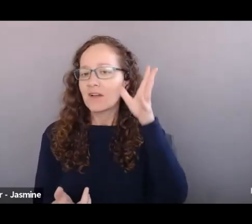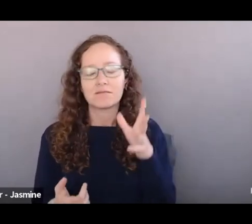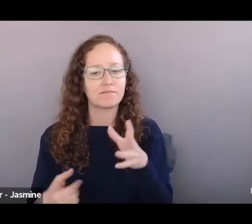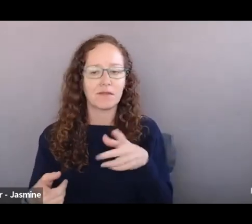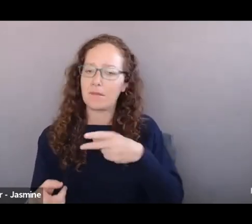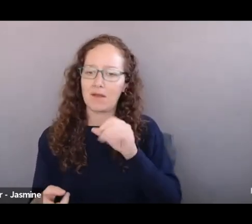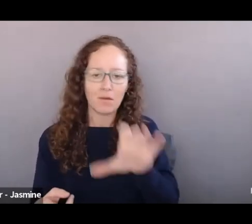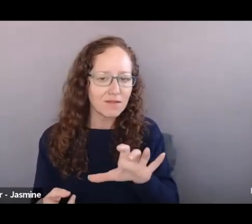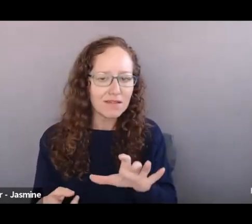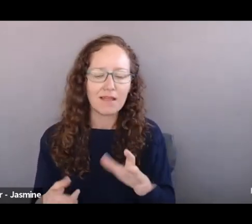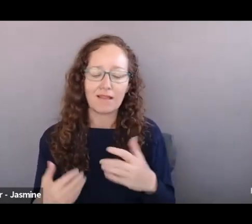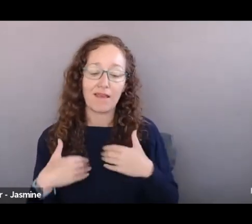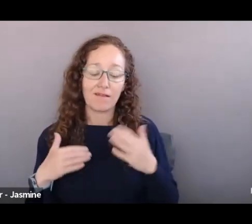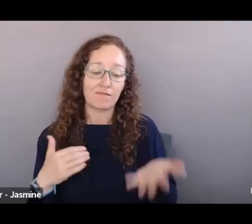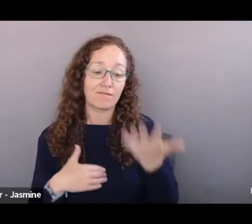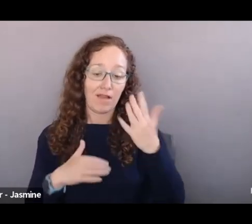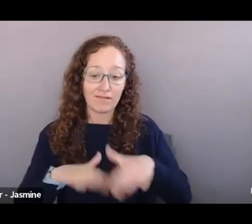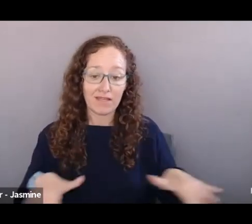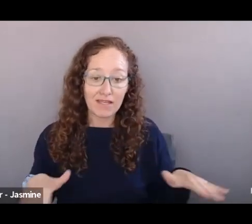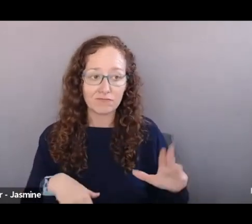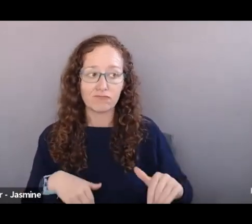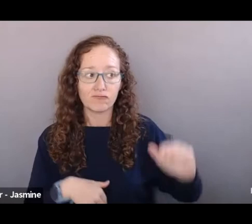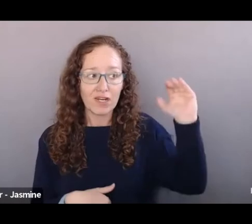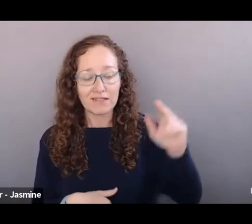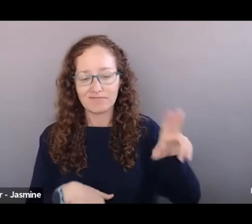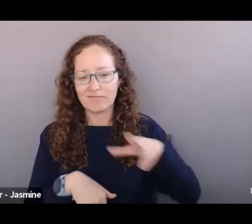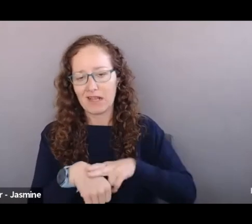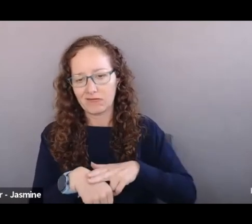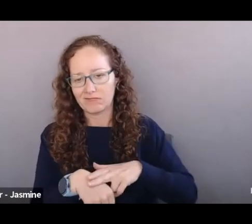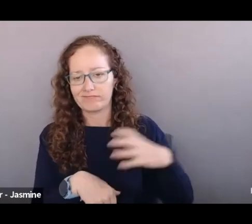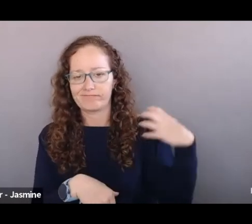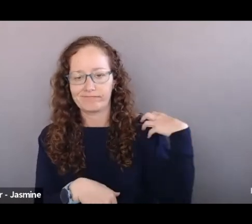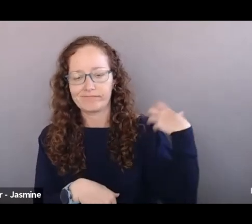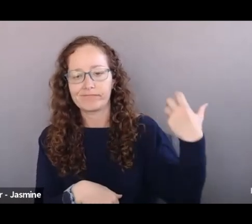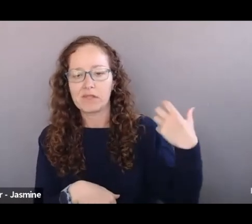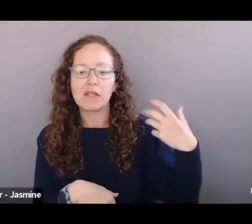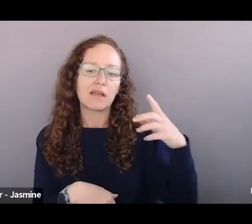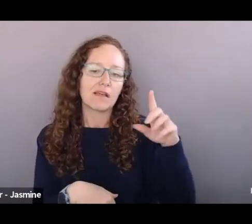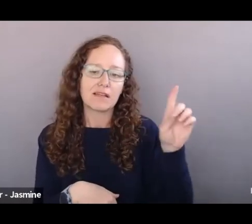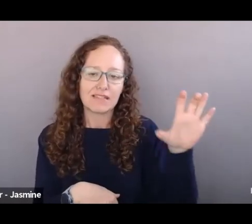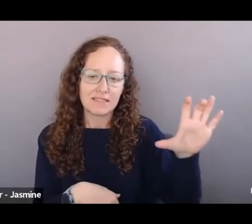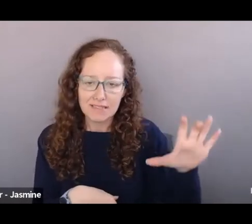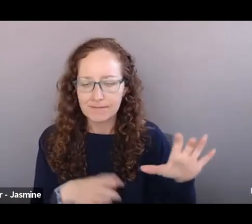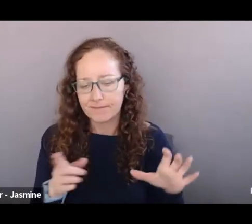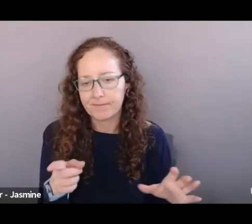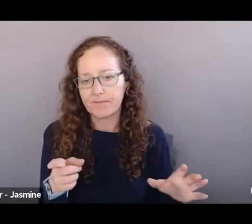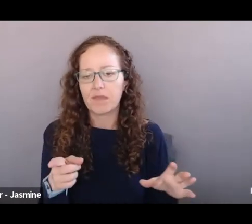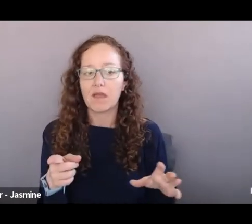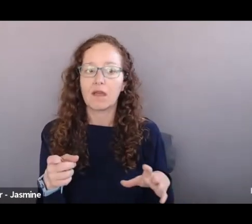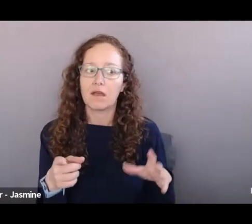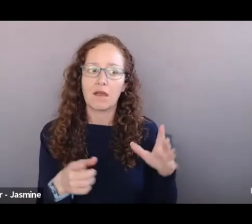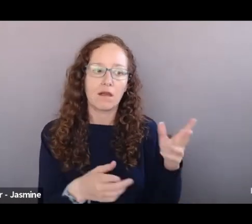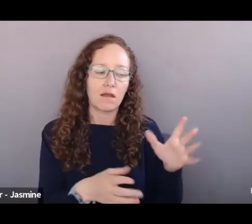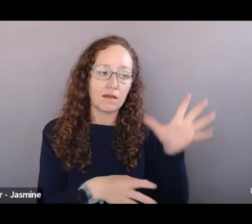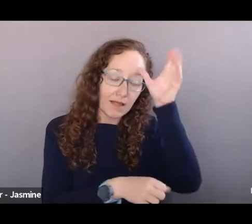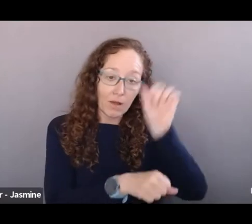My father often worked two or three jobs, and my mother was ill with cancer, a fact she hid from us until my